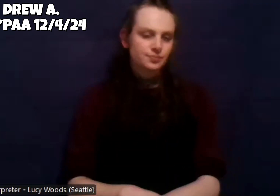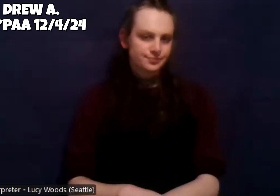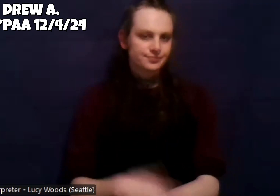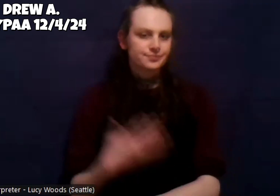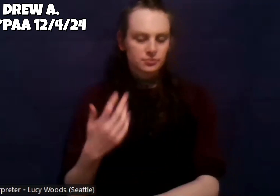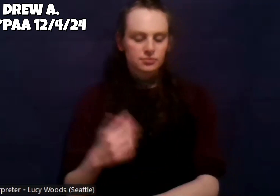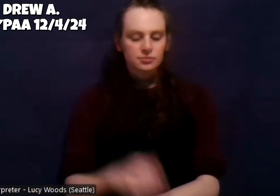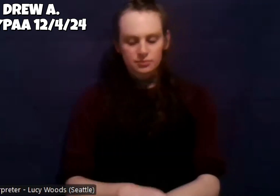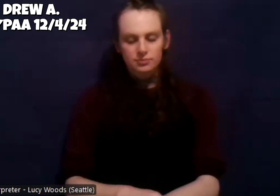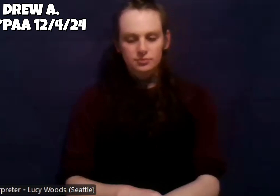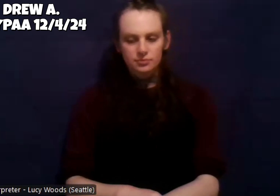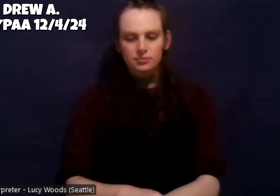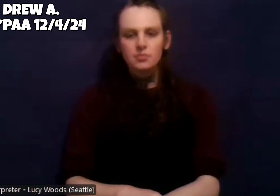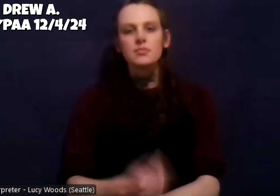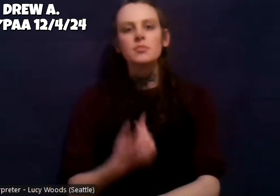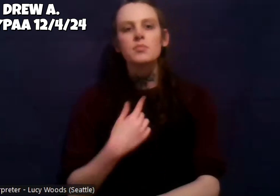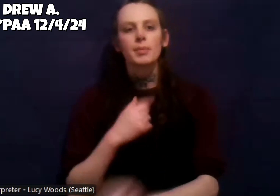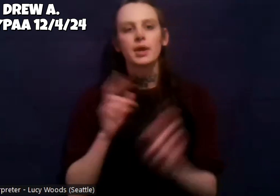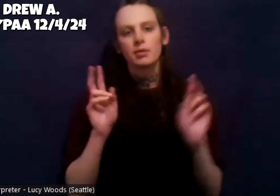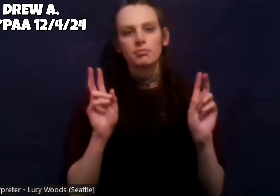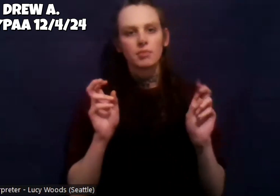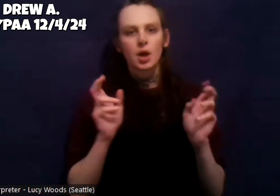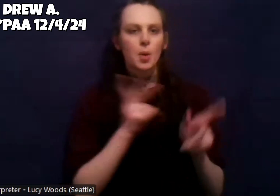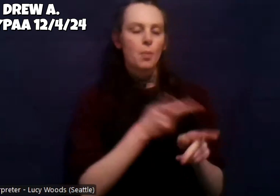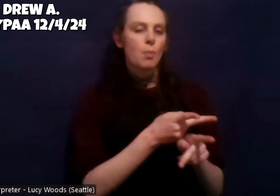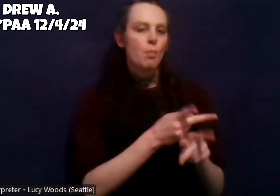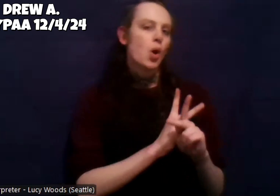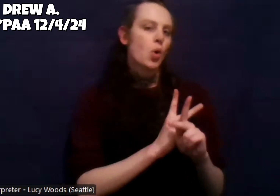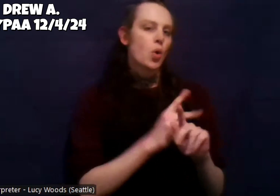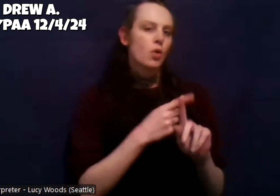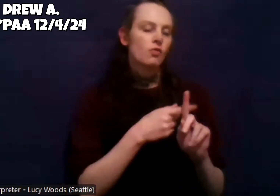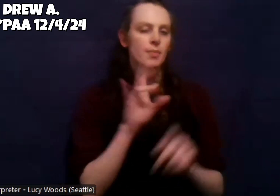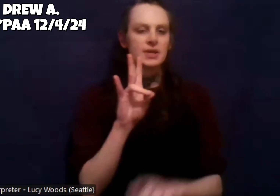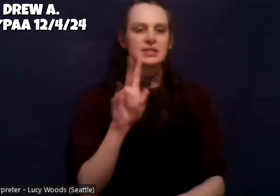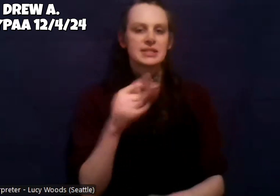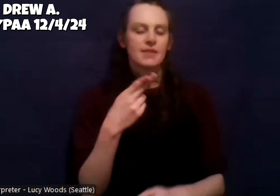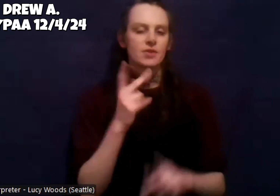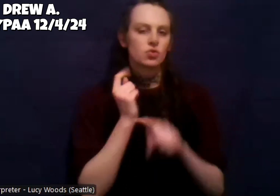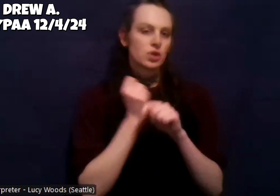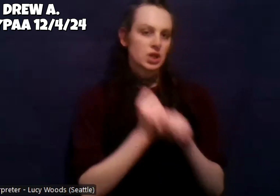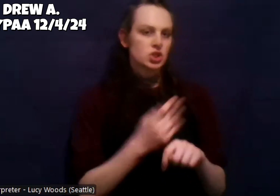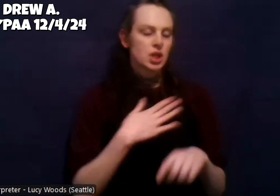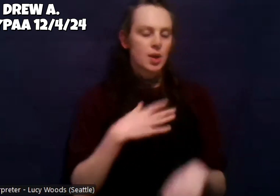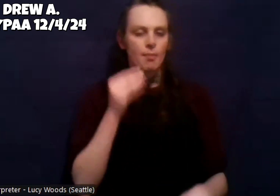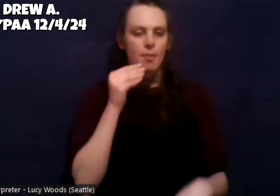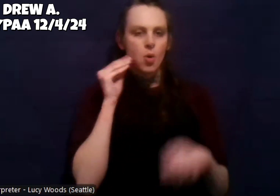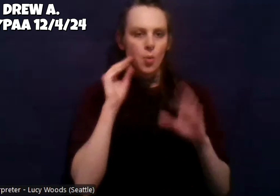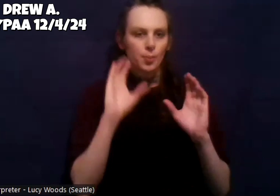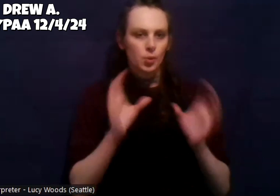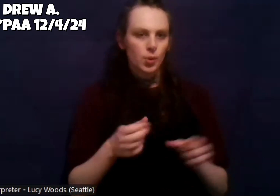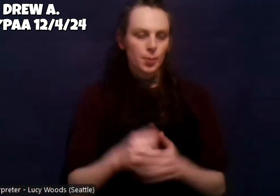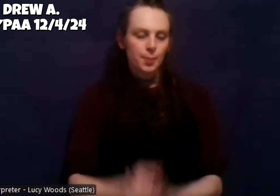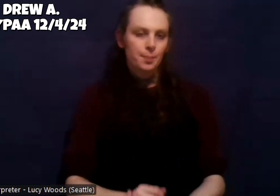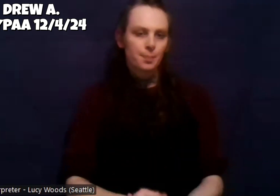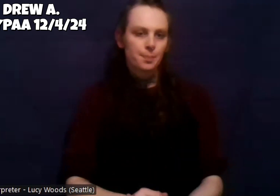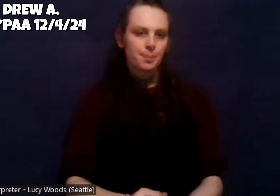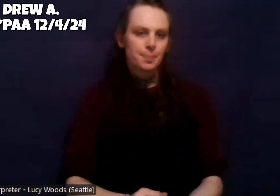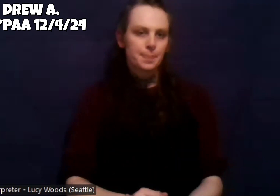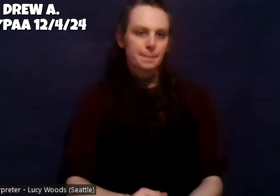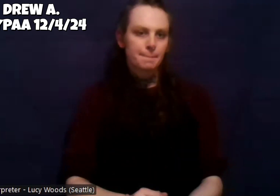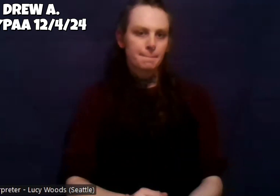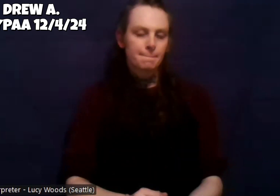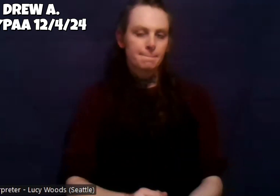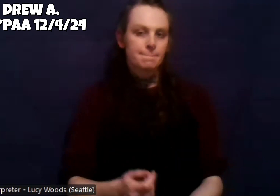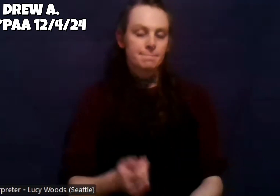like borrowing from like the seventh tradition at my home group. I was reading